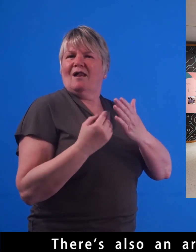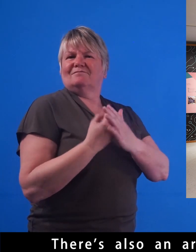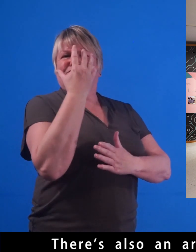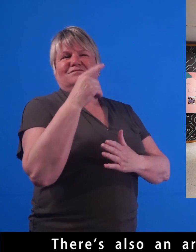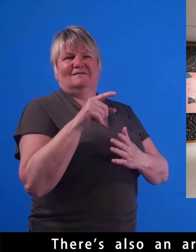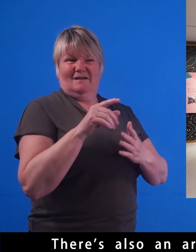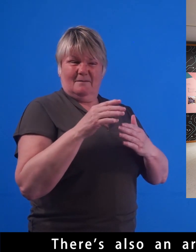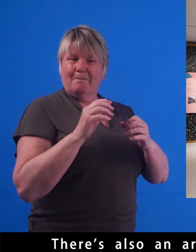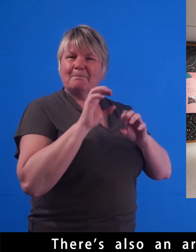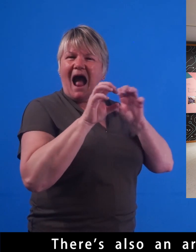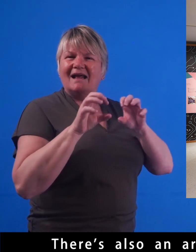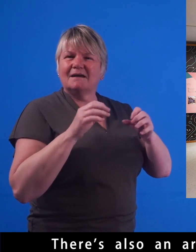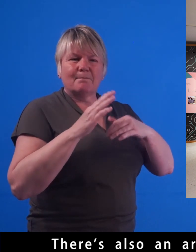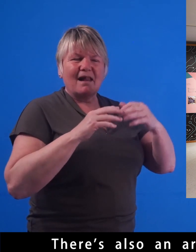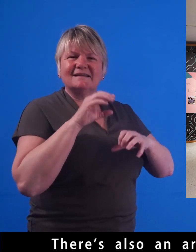building tiles.